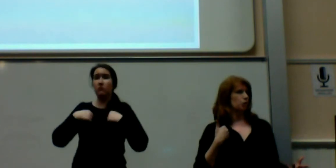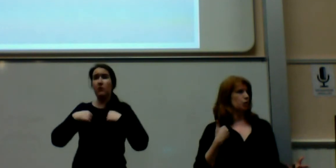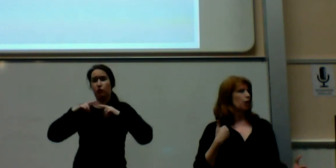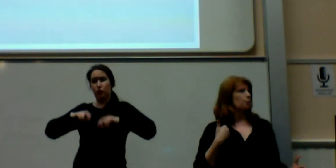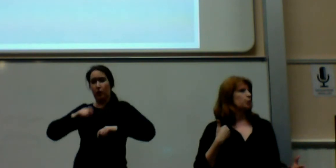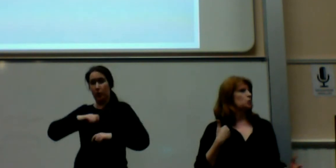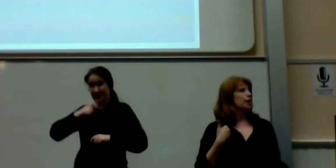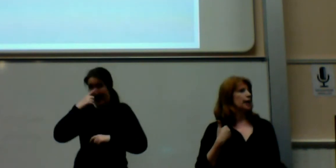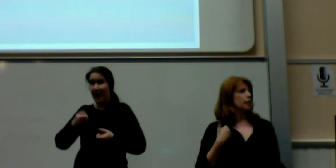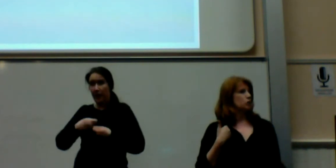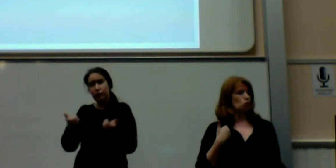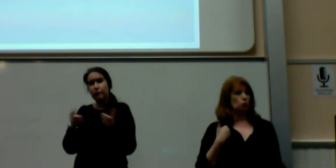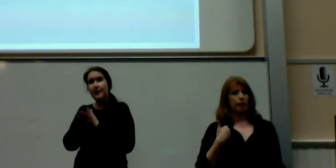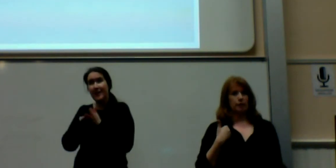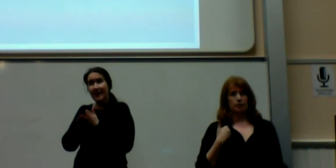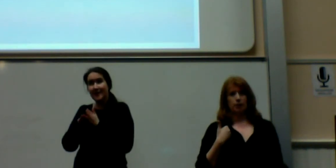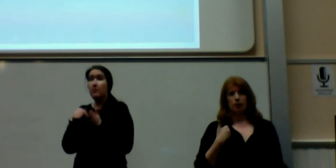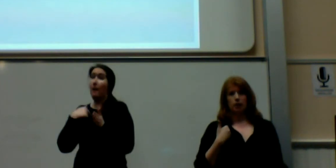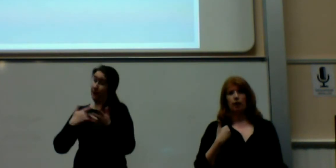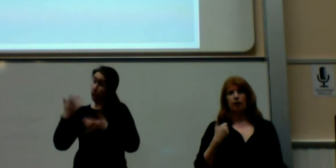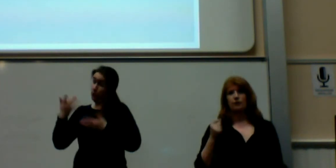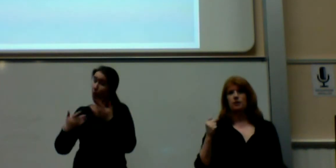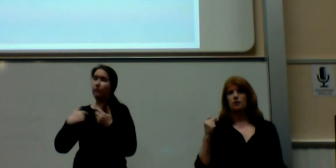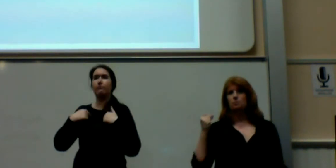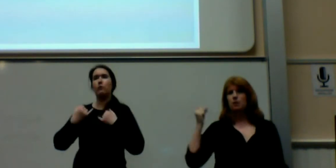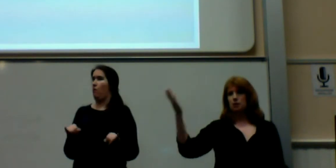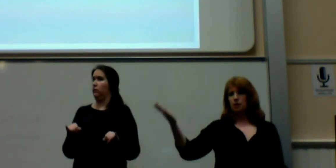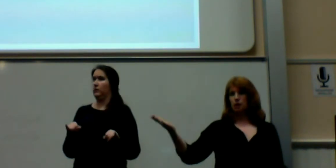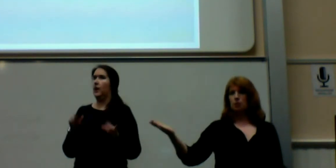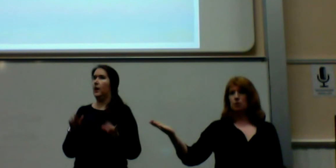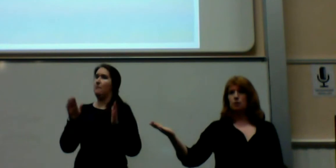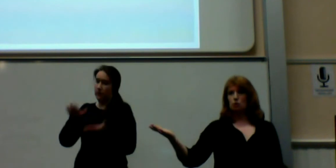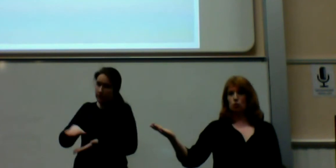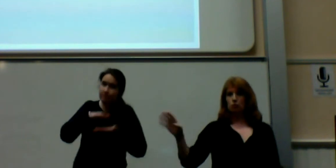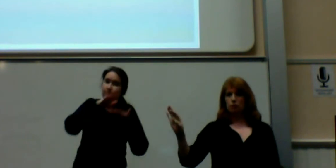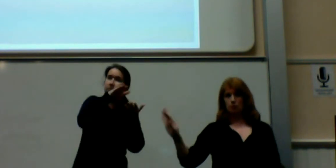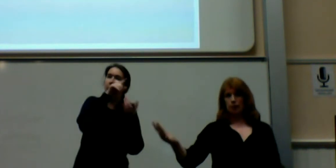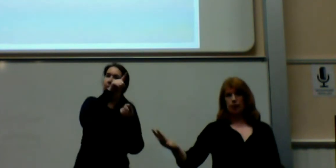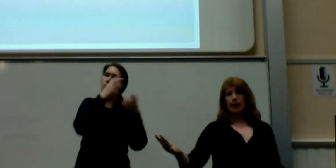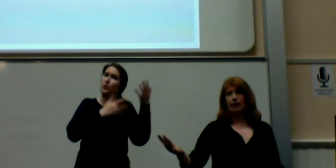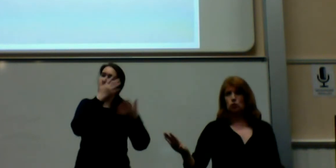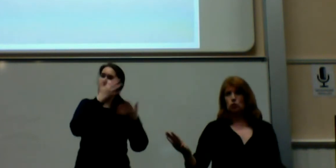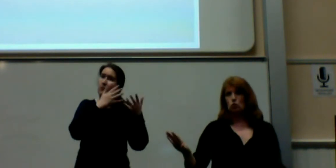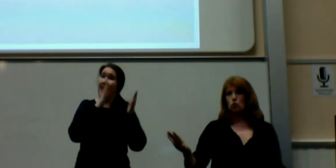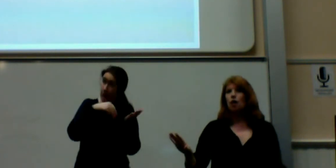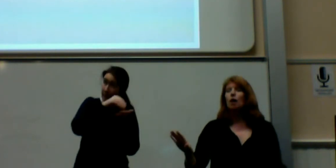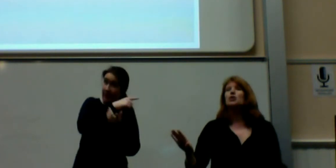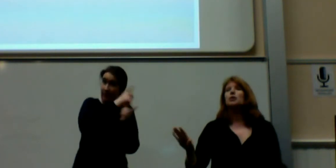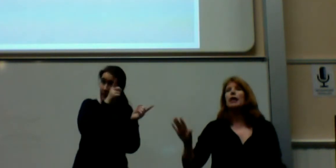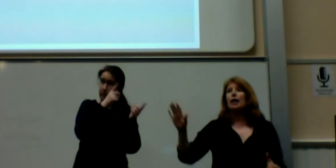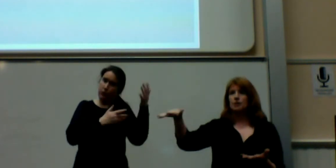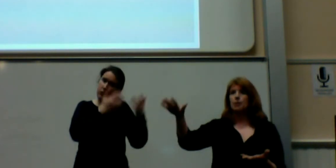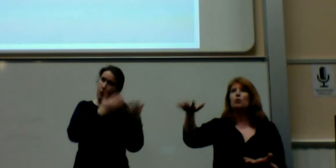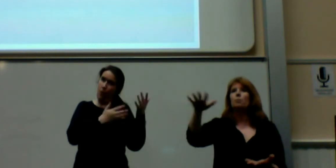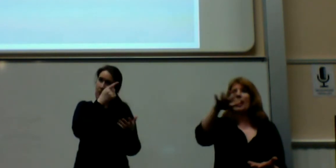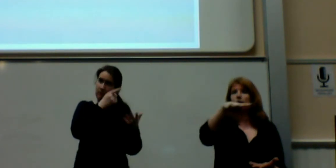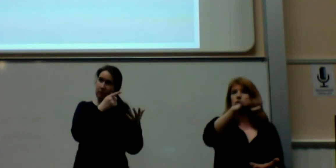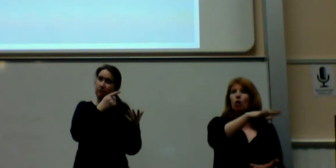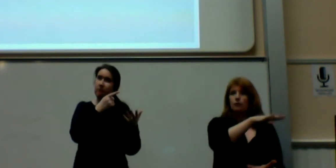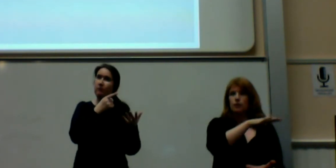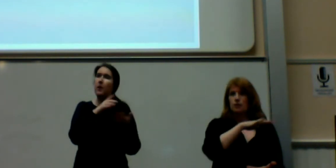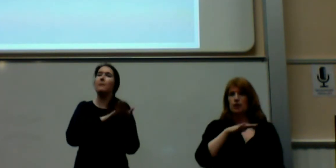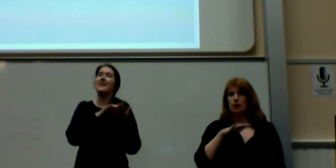researcher, but you cannot score it. You have to submit it to them to be scored, to pay to have it scored, which allows them to